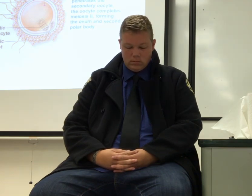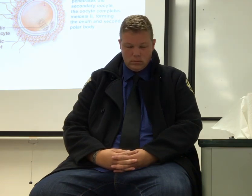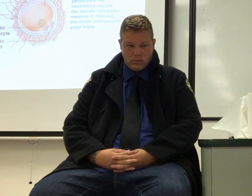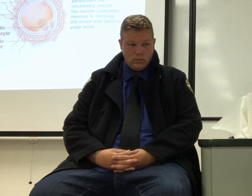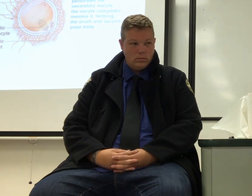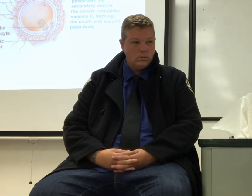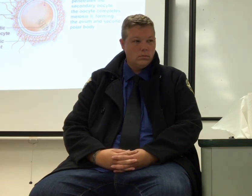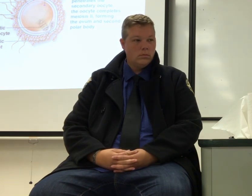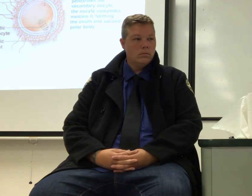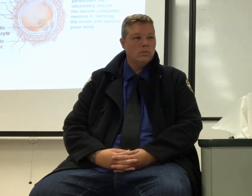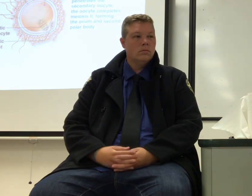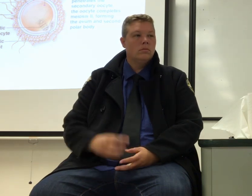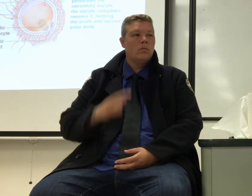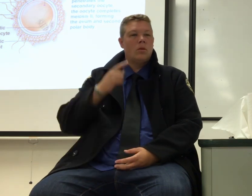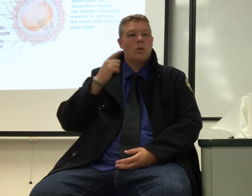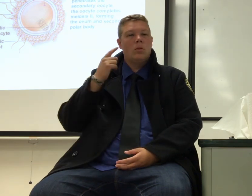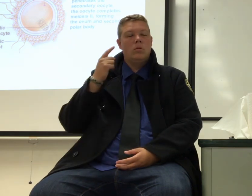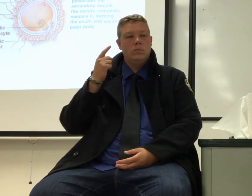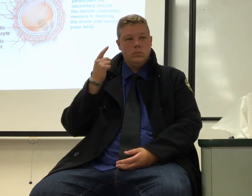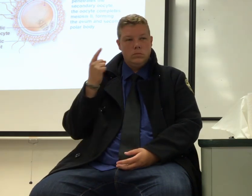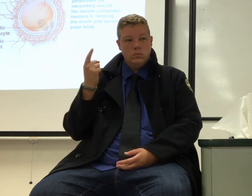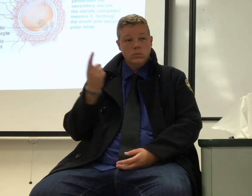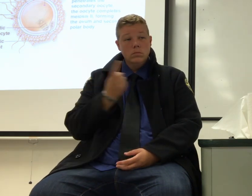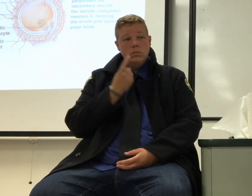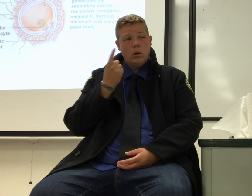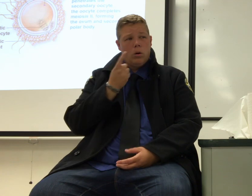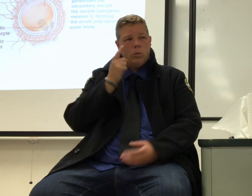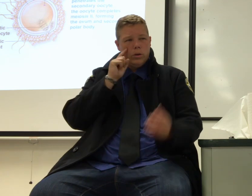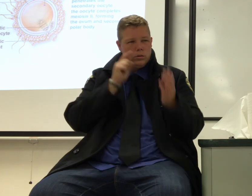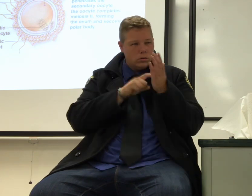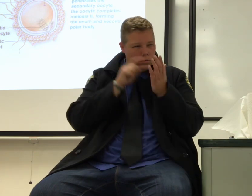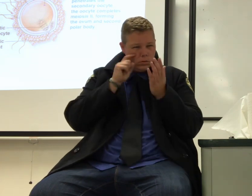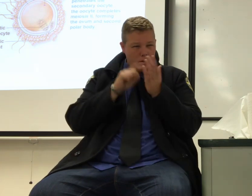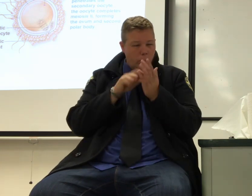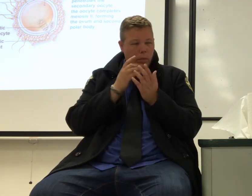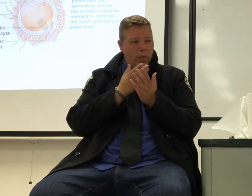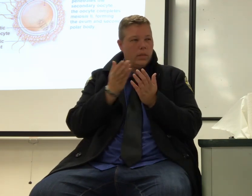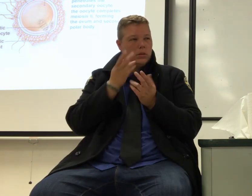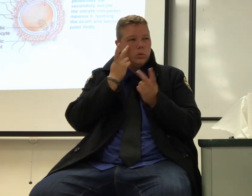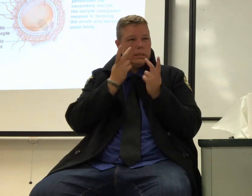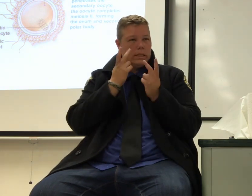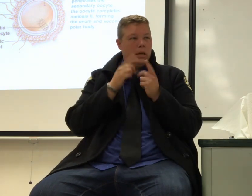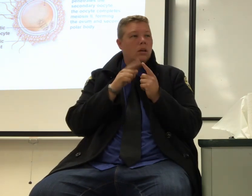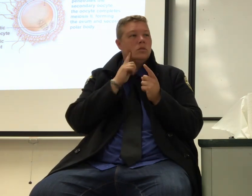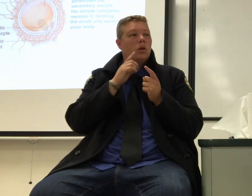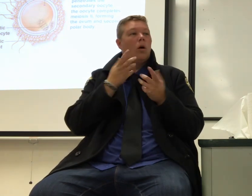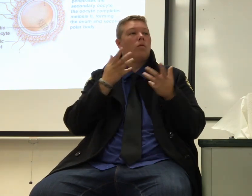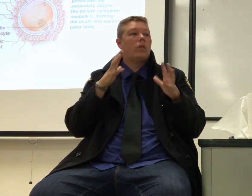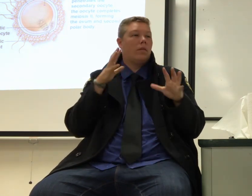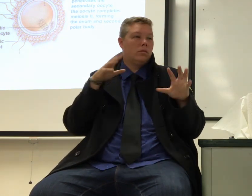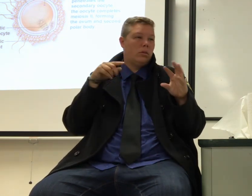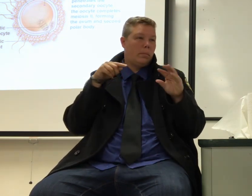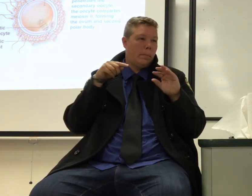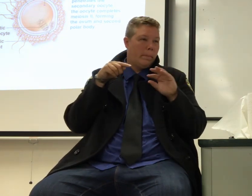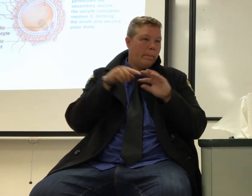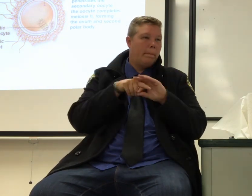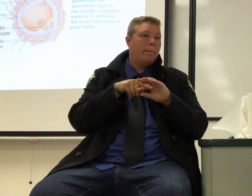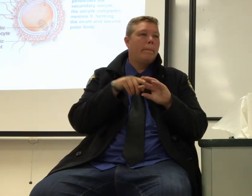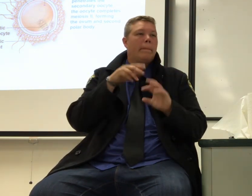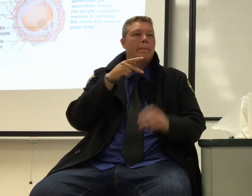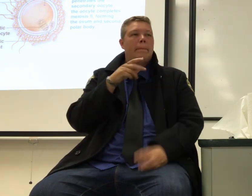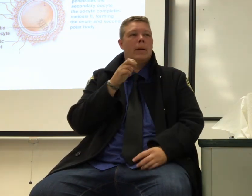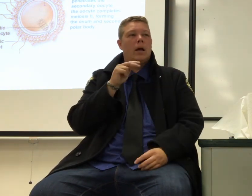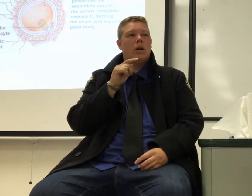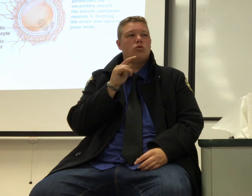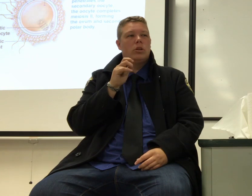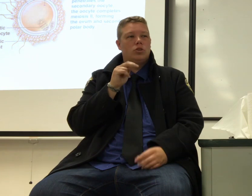Always take inventory of things that you see and what's presented to you. So we've accomplished the penetration part, now fertilization. I still see